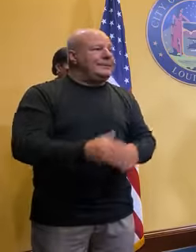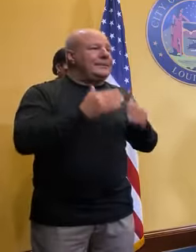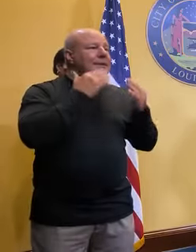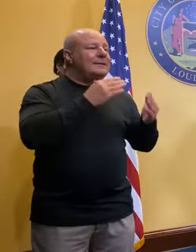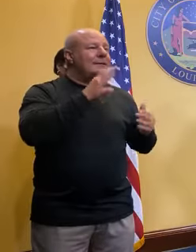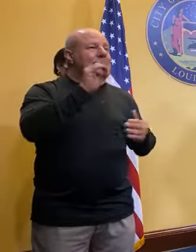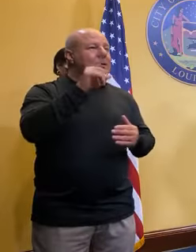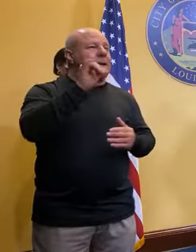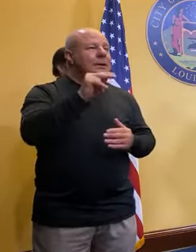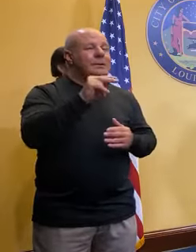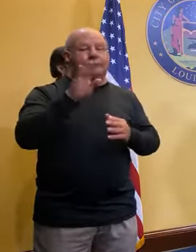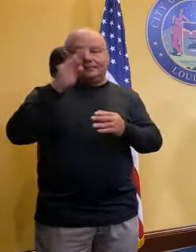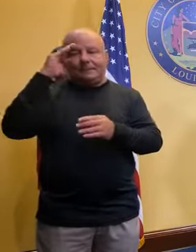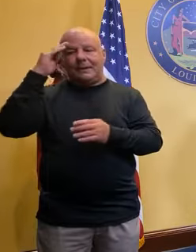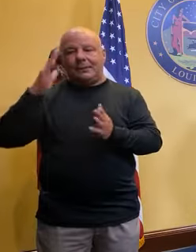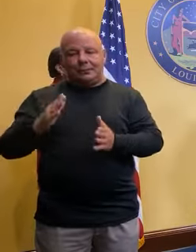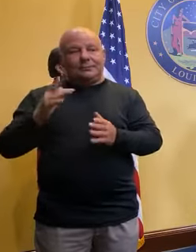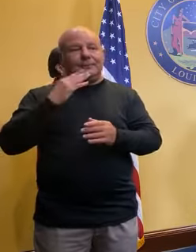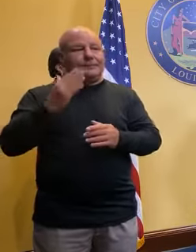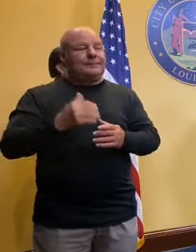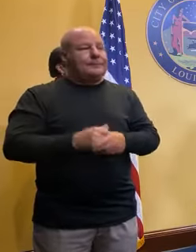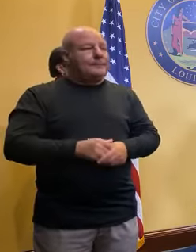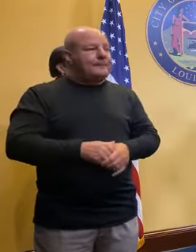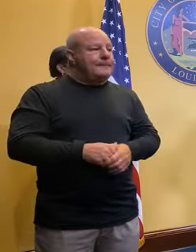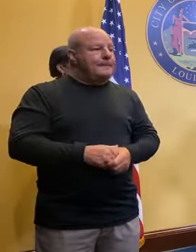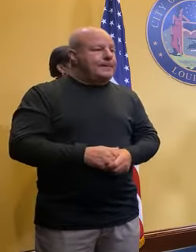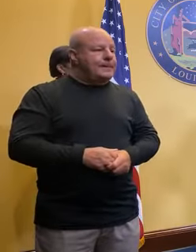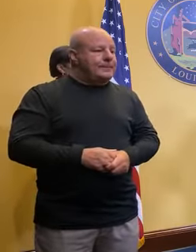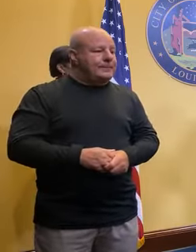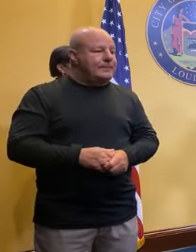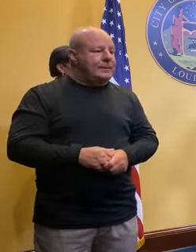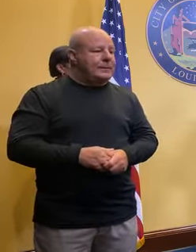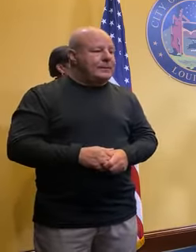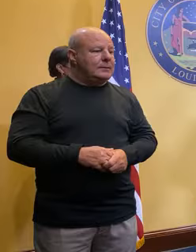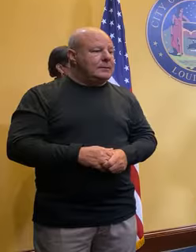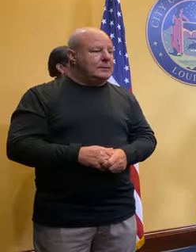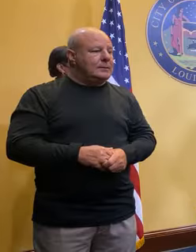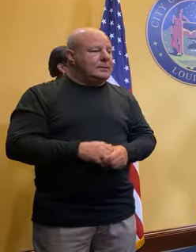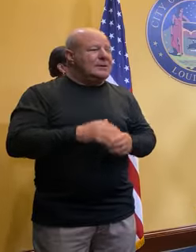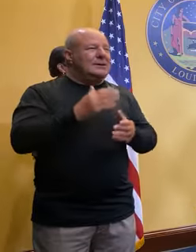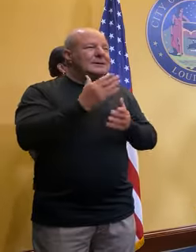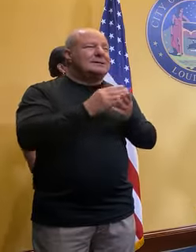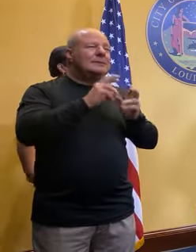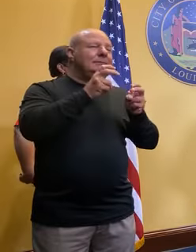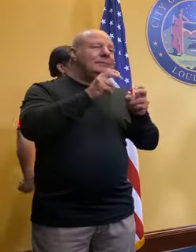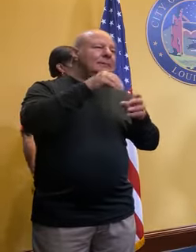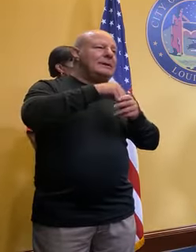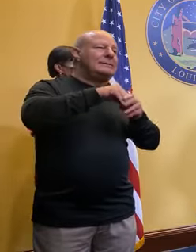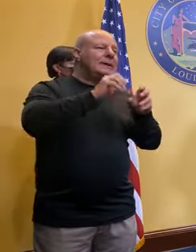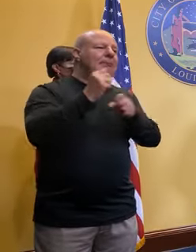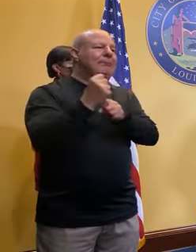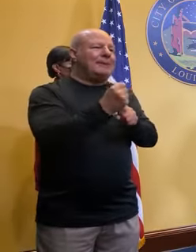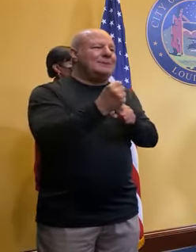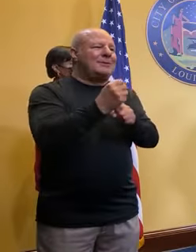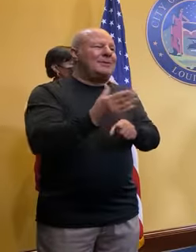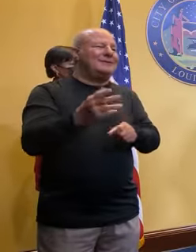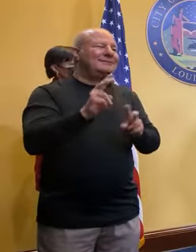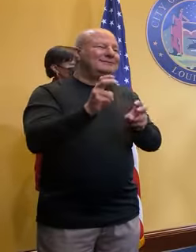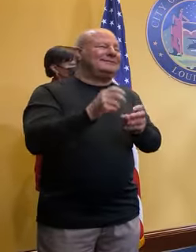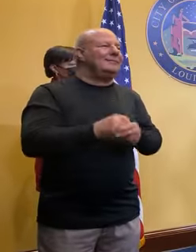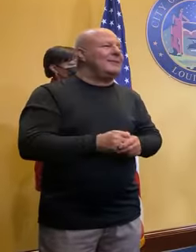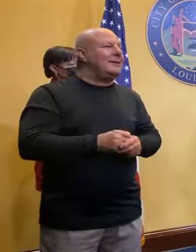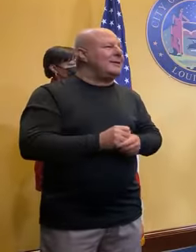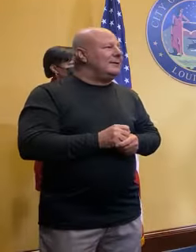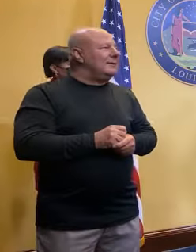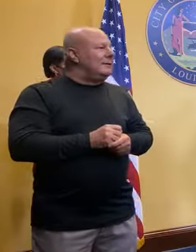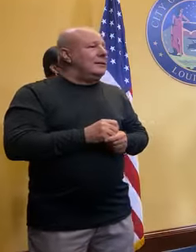Thank you, Colin. Thank you, Mayor. Going to go over some sort of inside baseball stuff right now. With regard